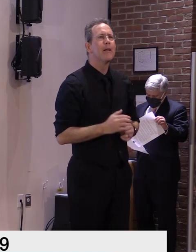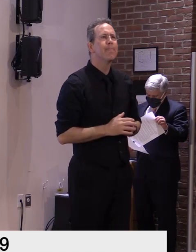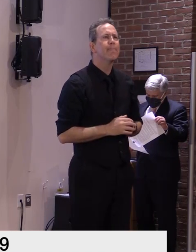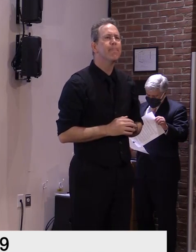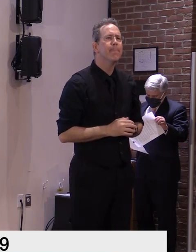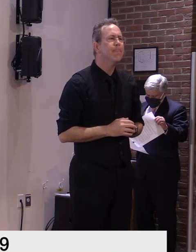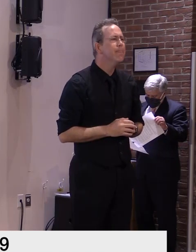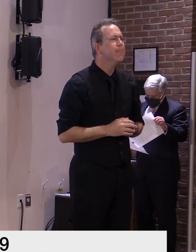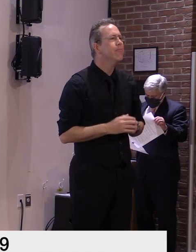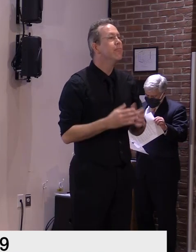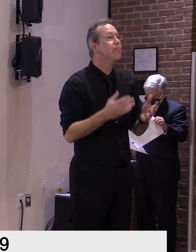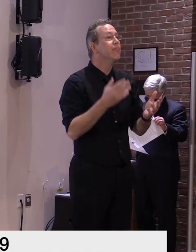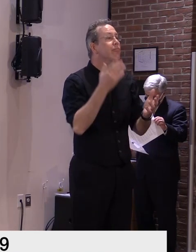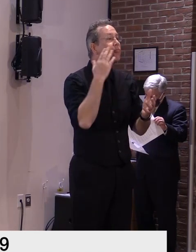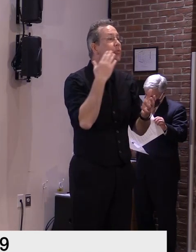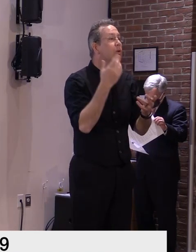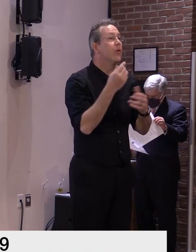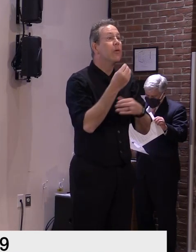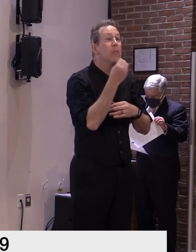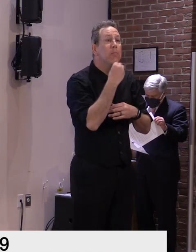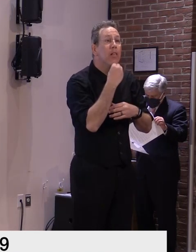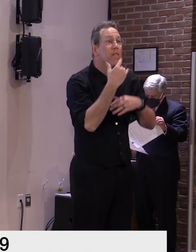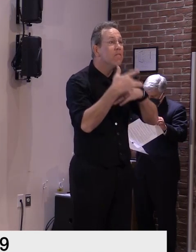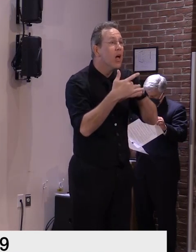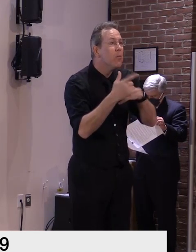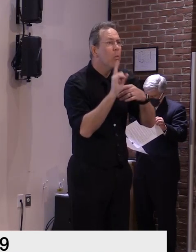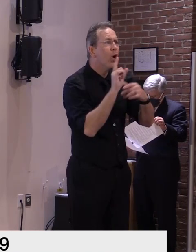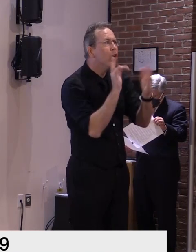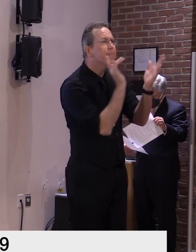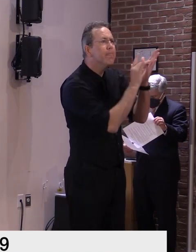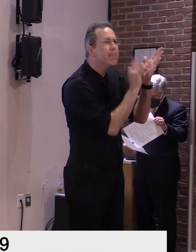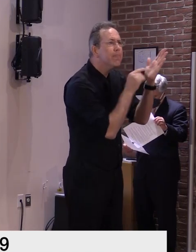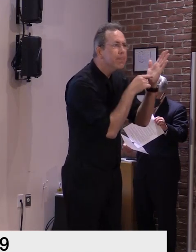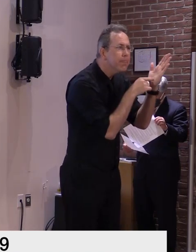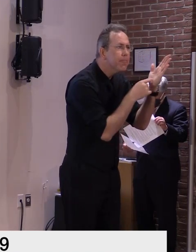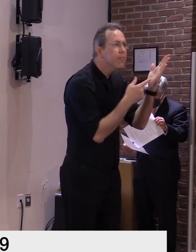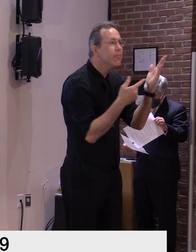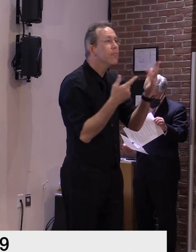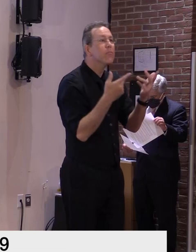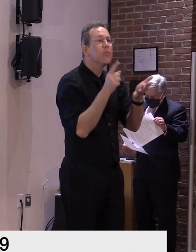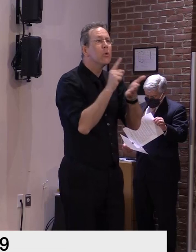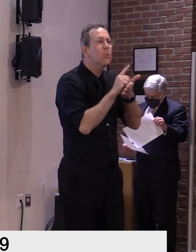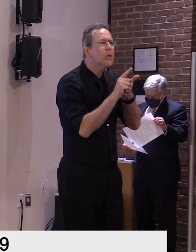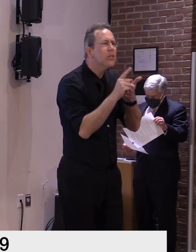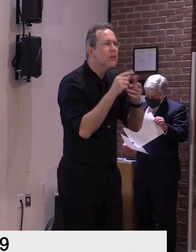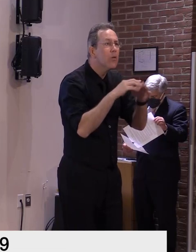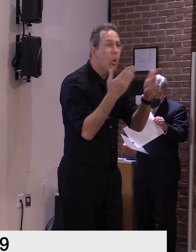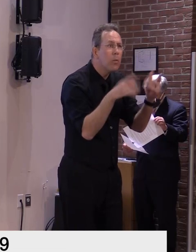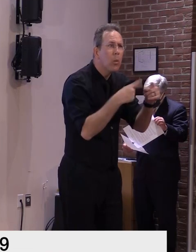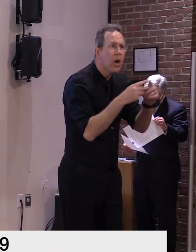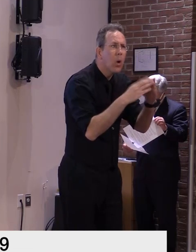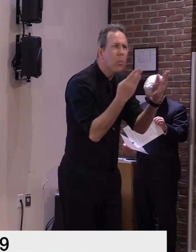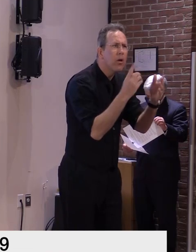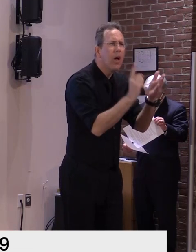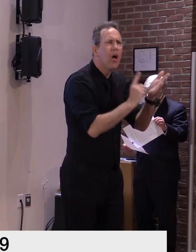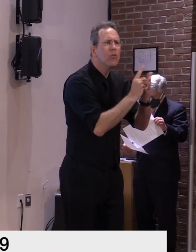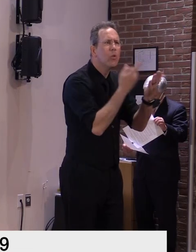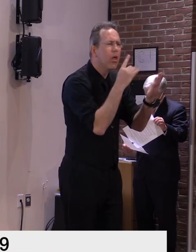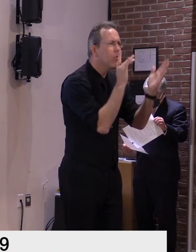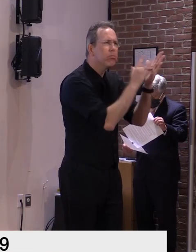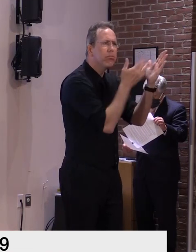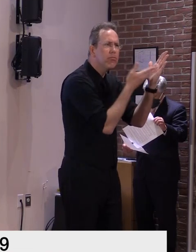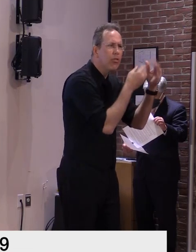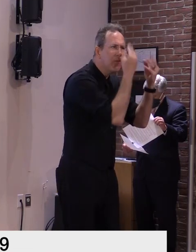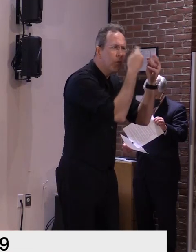meal availability, the weeks and duration and hours of the